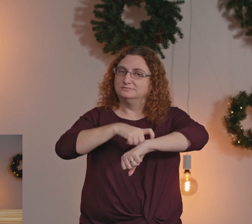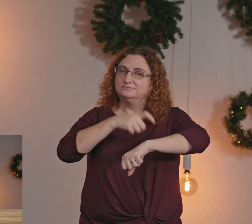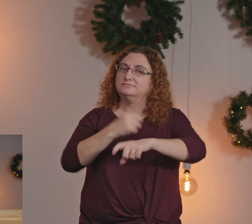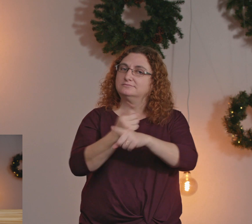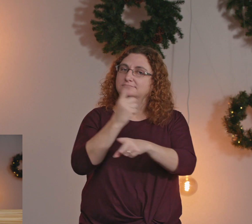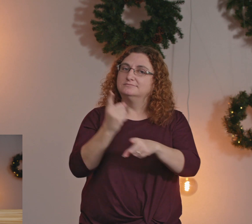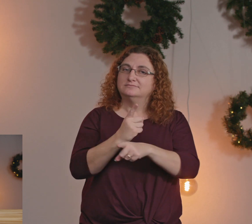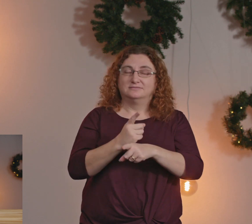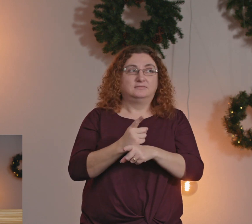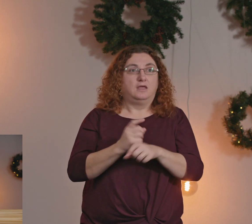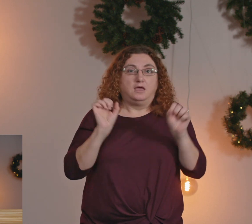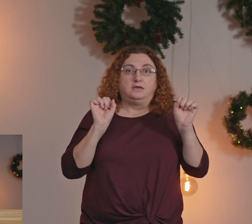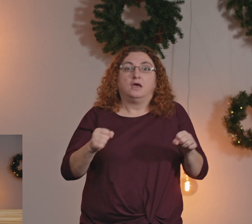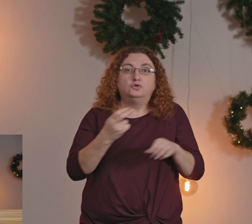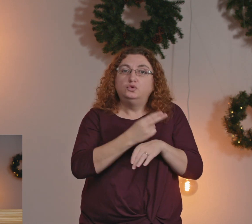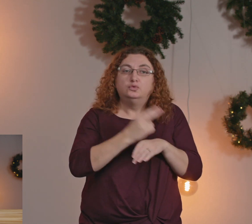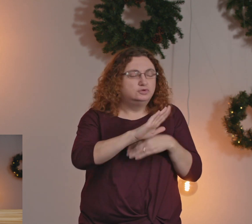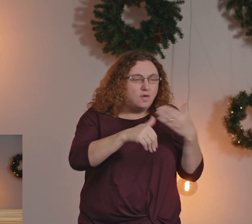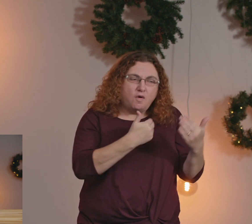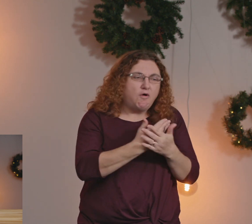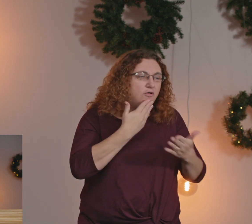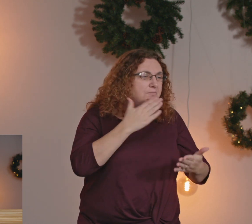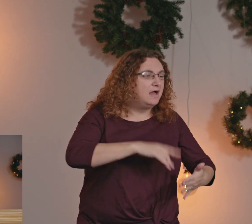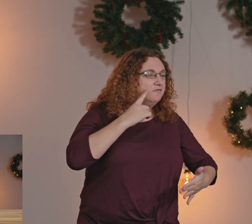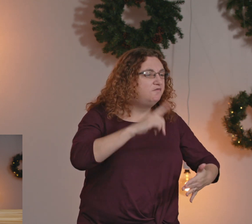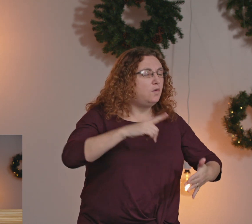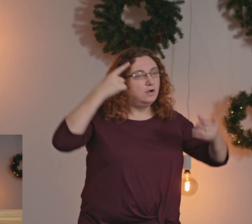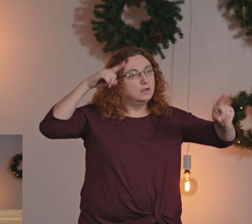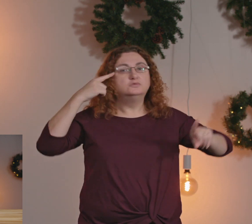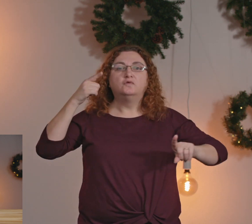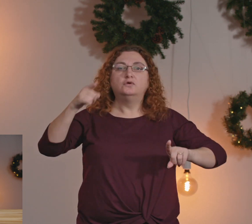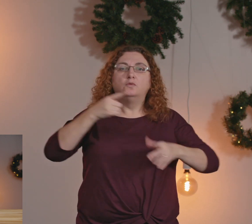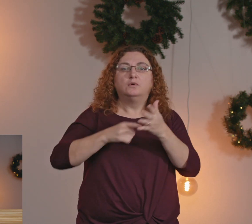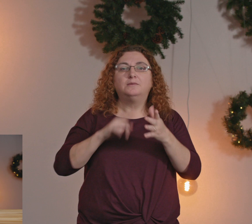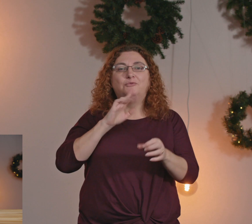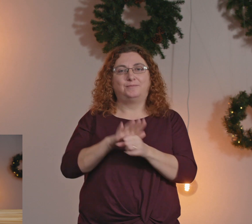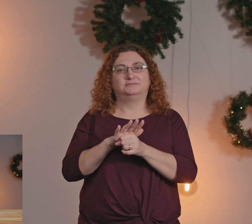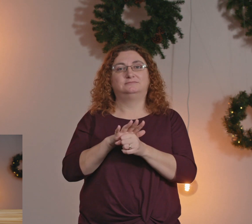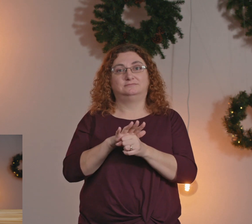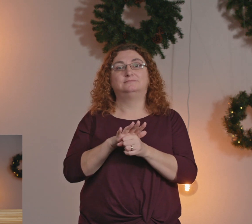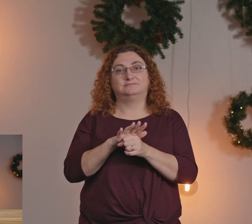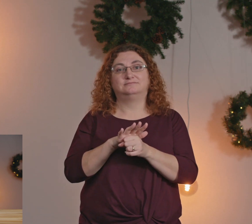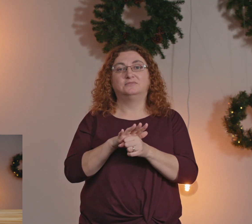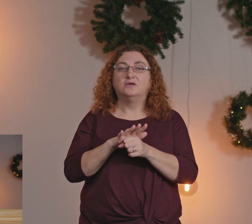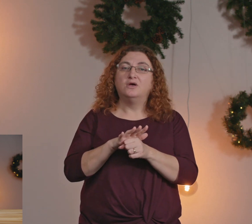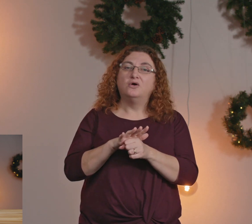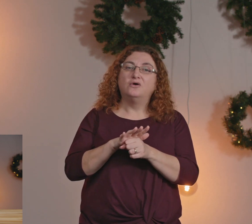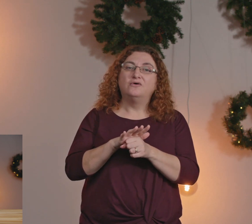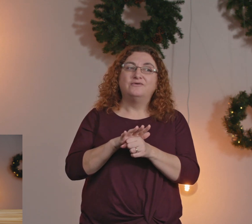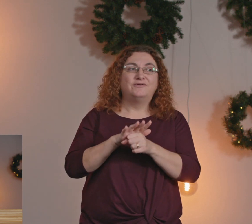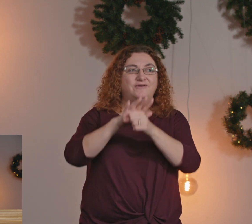able to use the evil and sorrow and all those things to accomplish for you exactly what he promised, to work it for good?